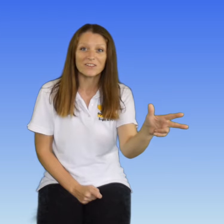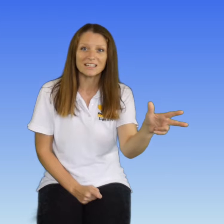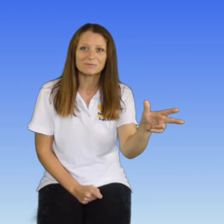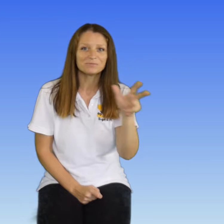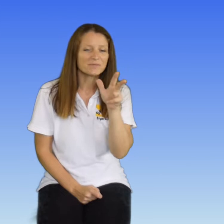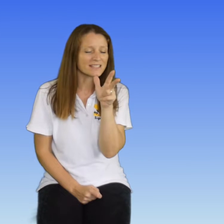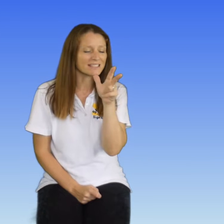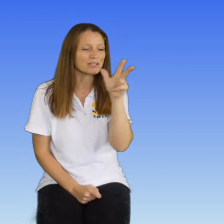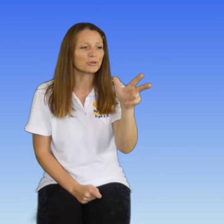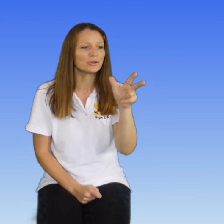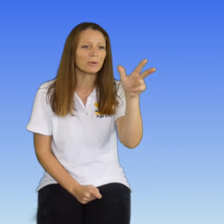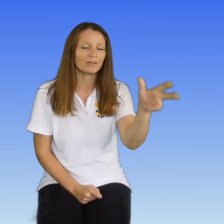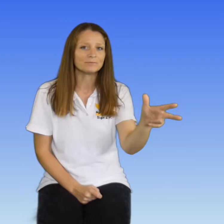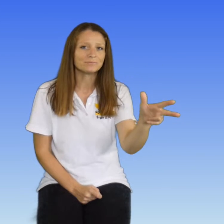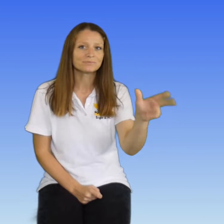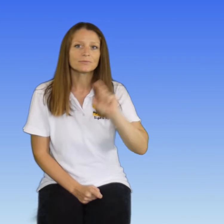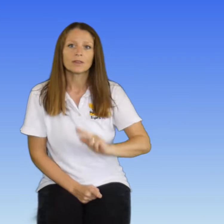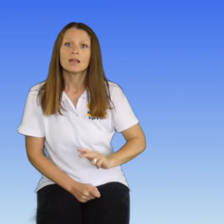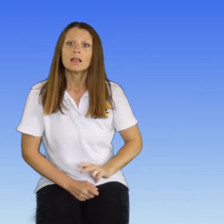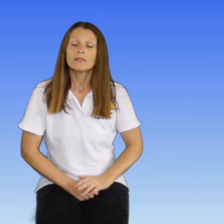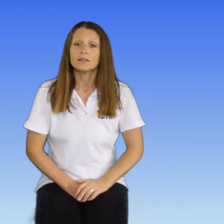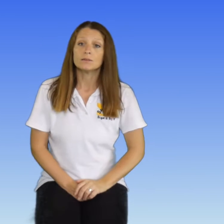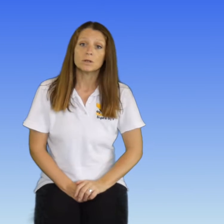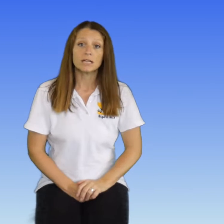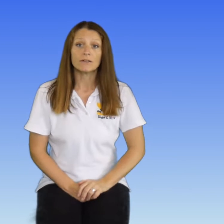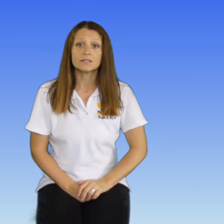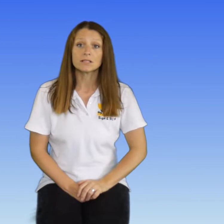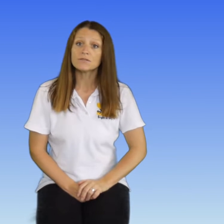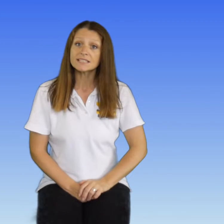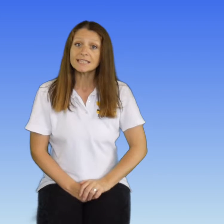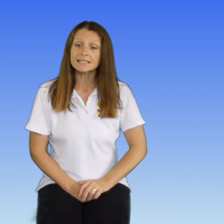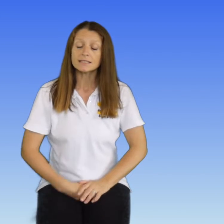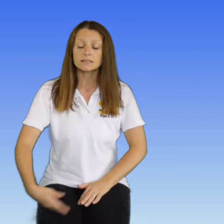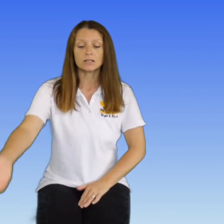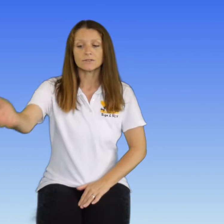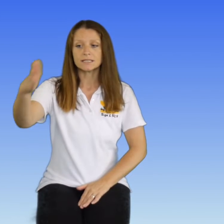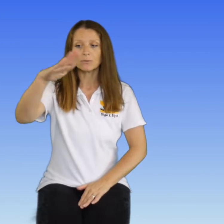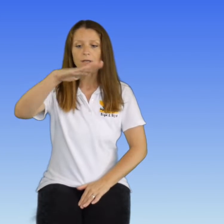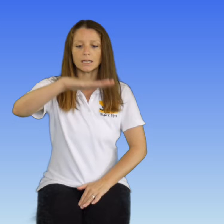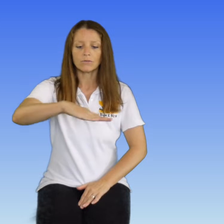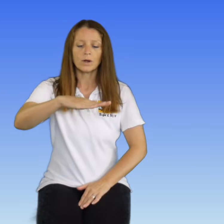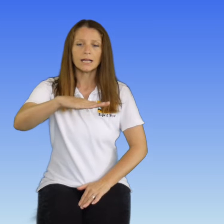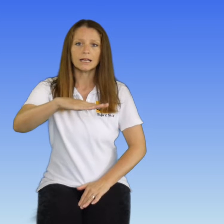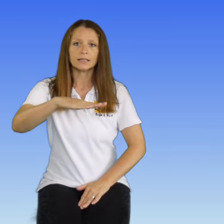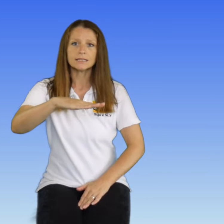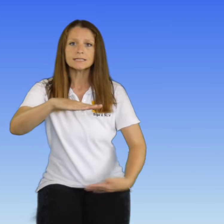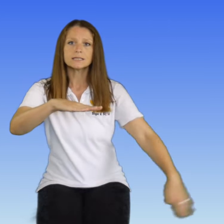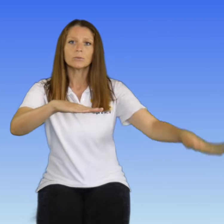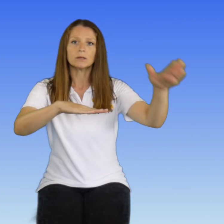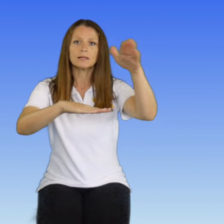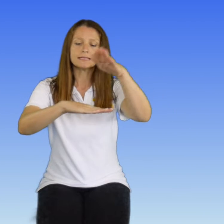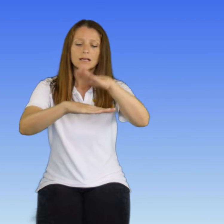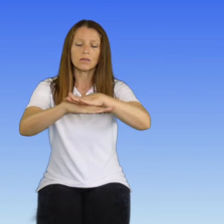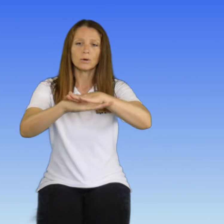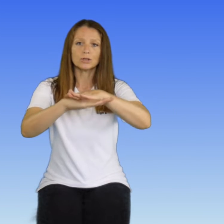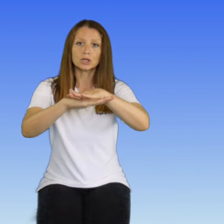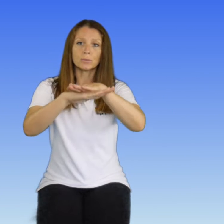laughing. This is Kookaburra. Then we're going to have the sign for sit. So for sit, we're going to have one hand like this. We're going to place the other one on top, and we're going